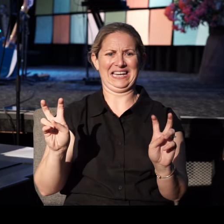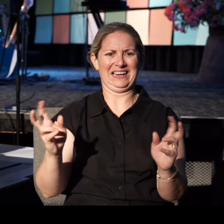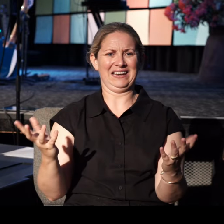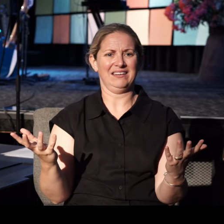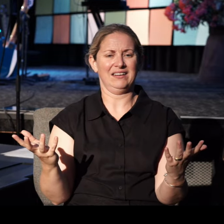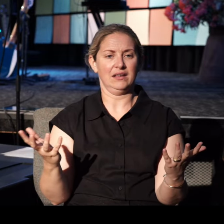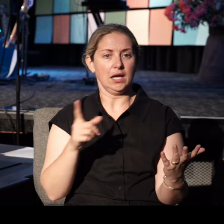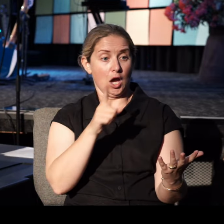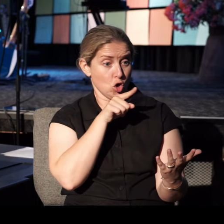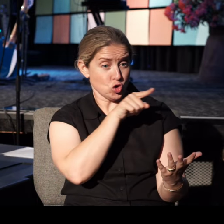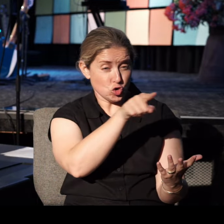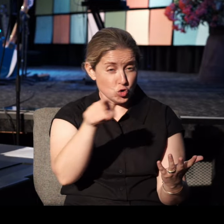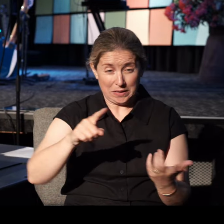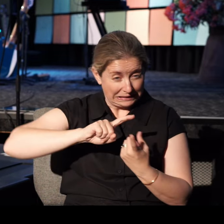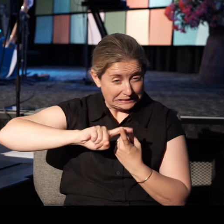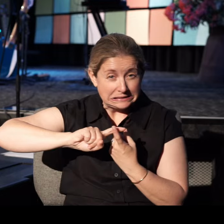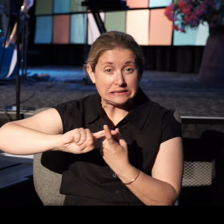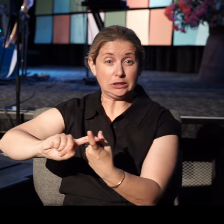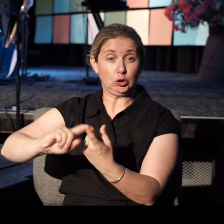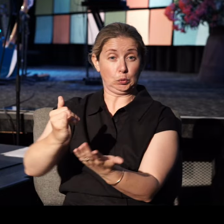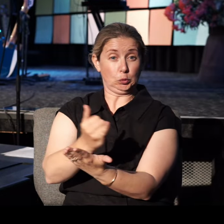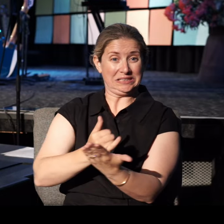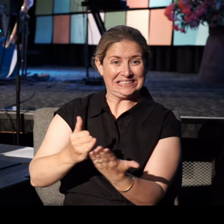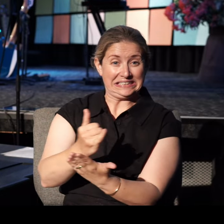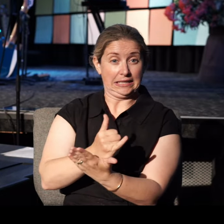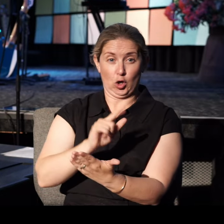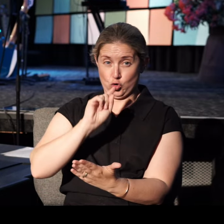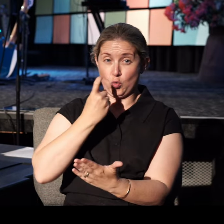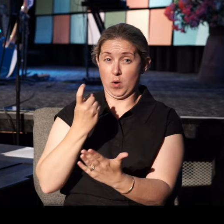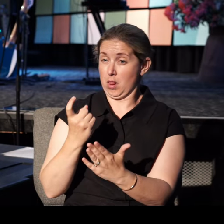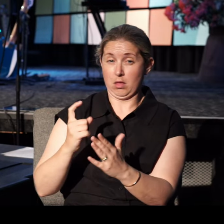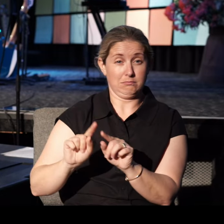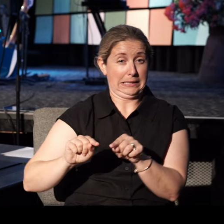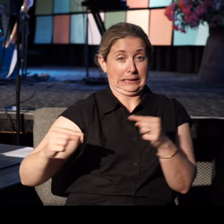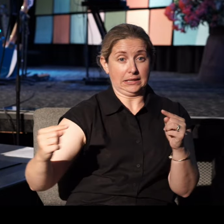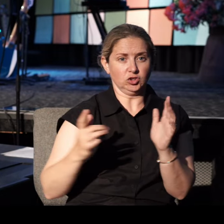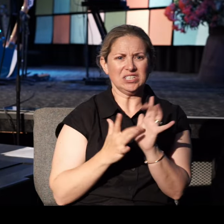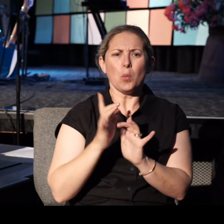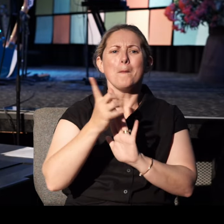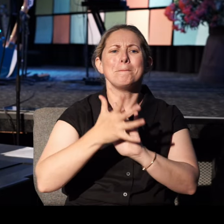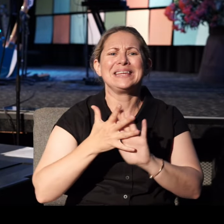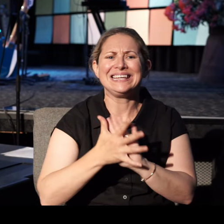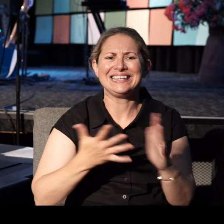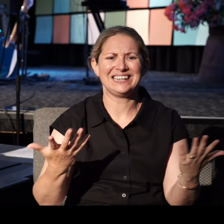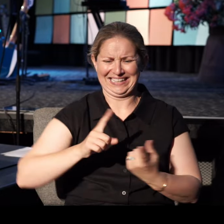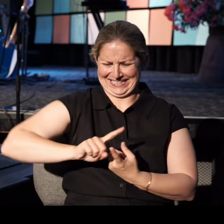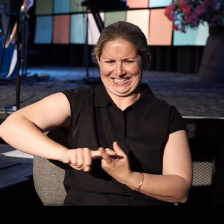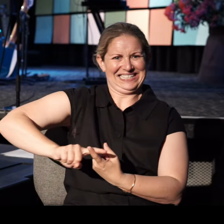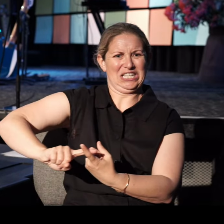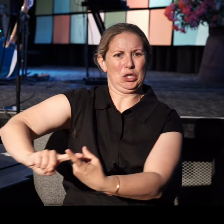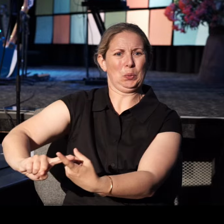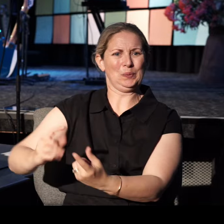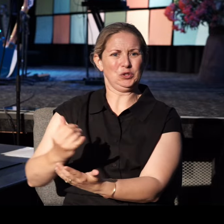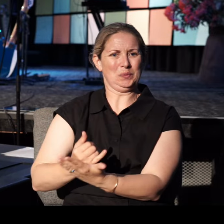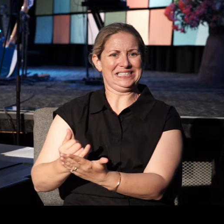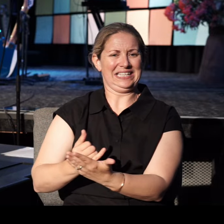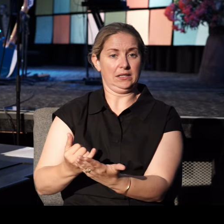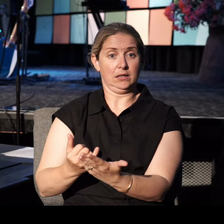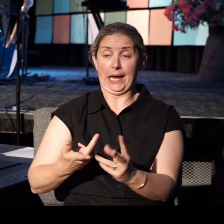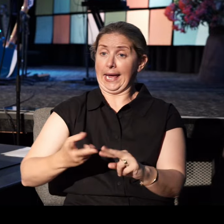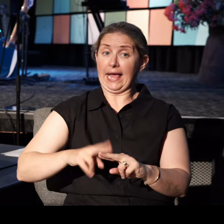who continues to sin has other... What does he mean by continue to sin? Because whatever it is, if you're doing